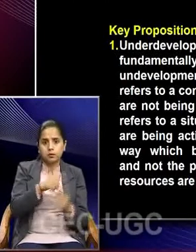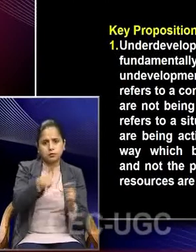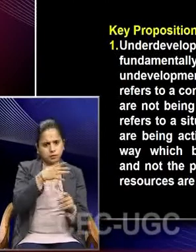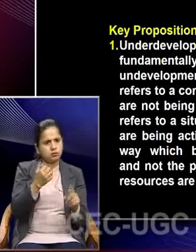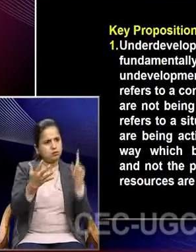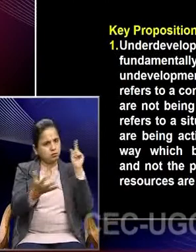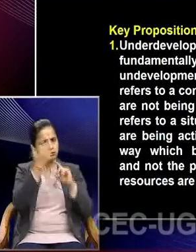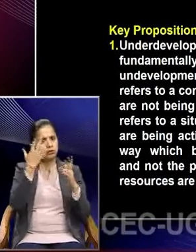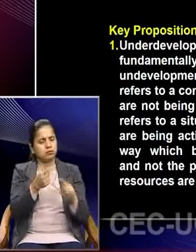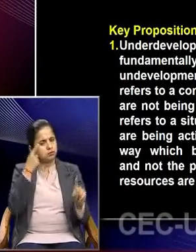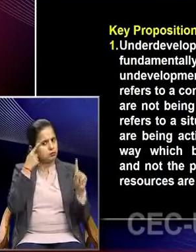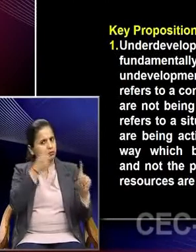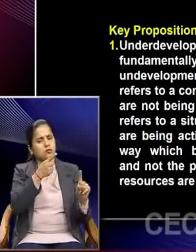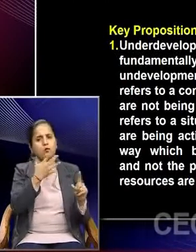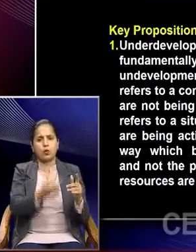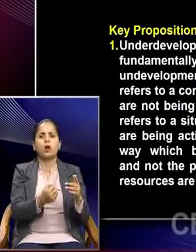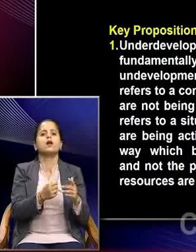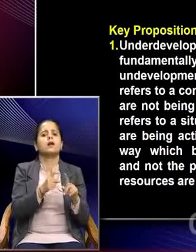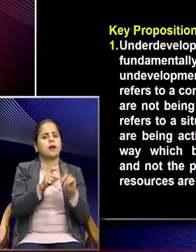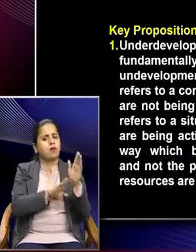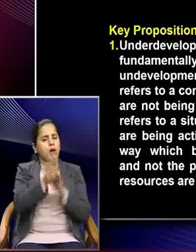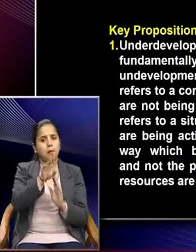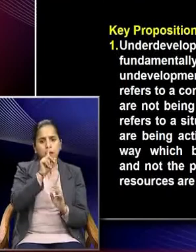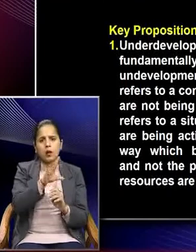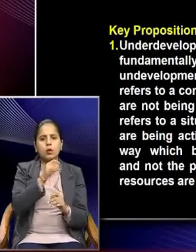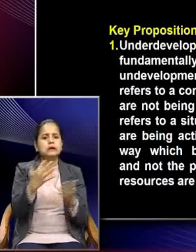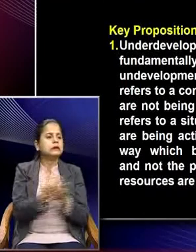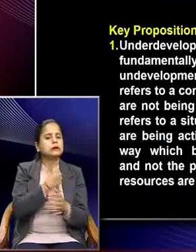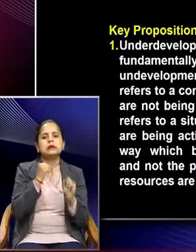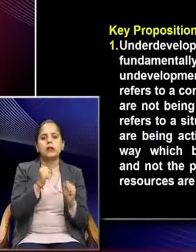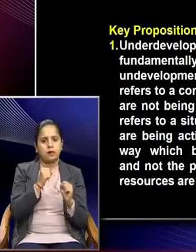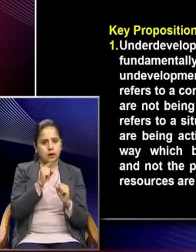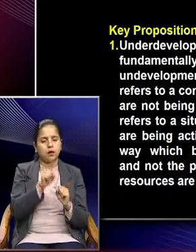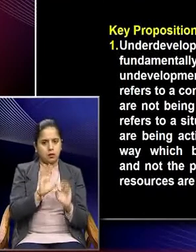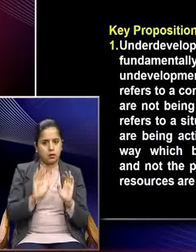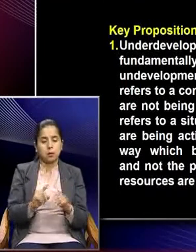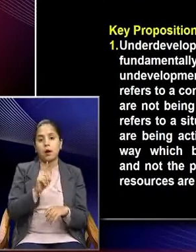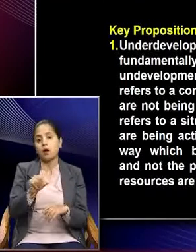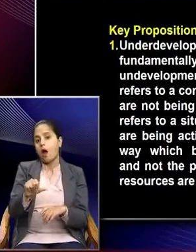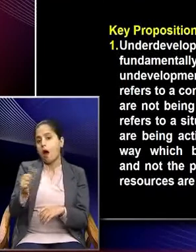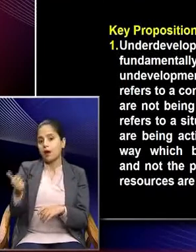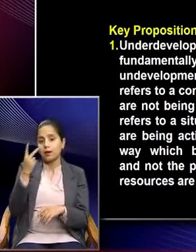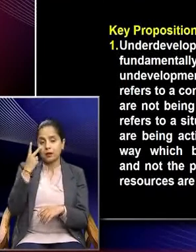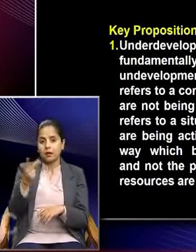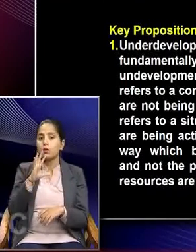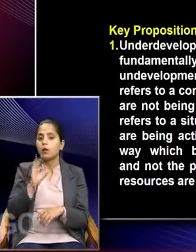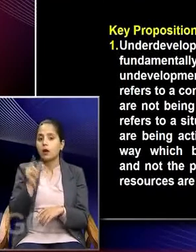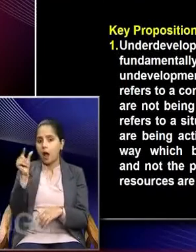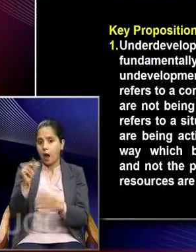achieve the goal of development, yet somehow you are not able to do that. On the other hand, if we talk